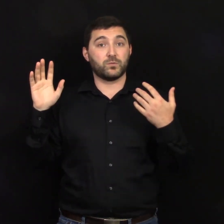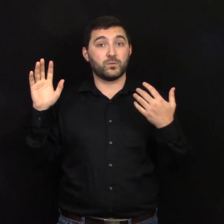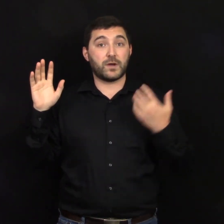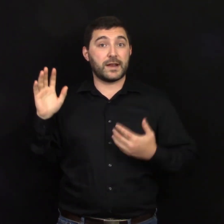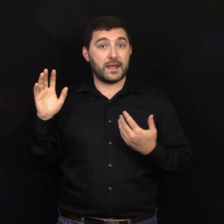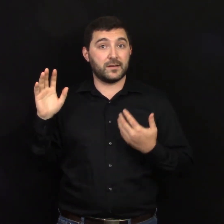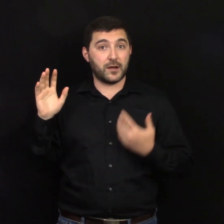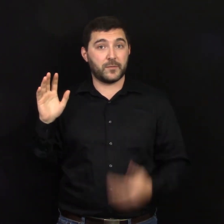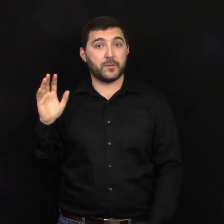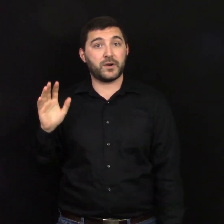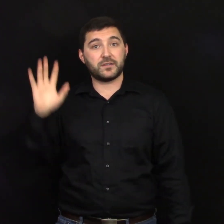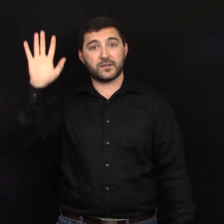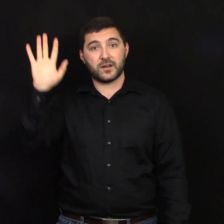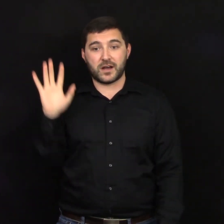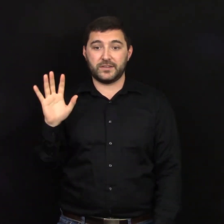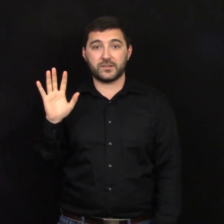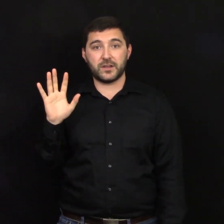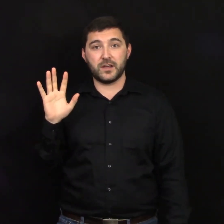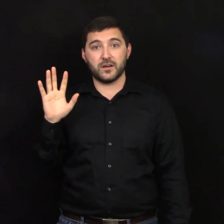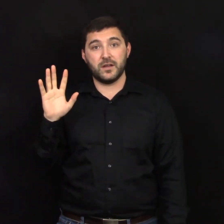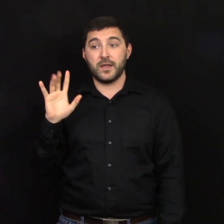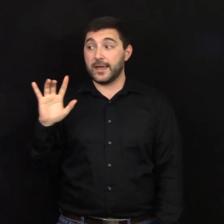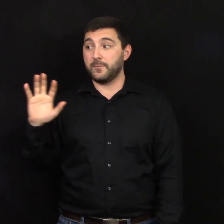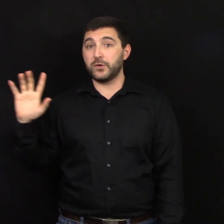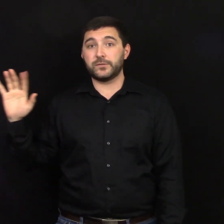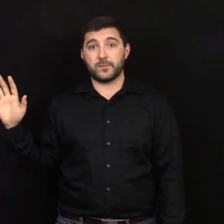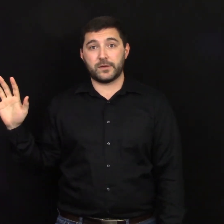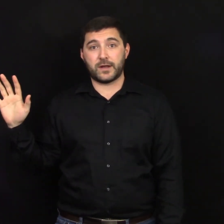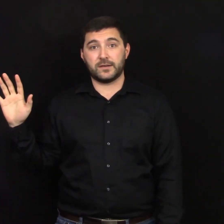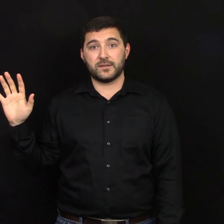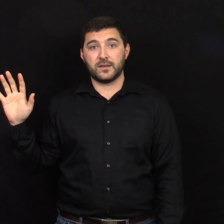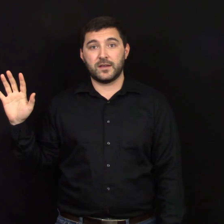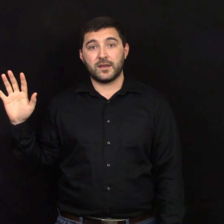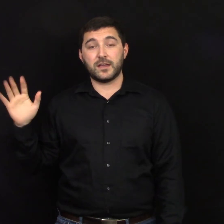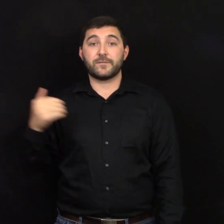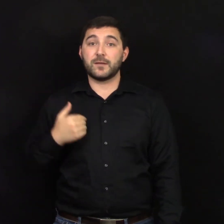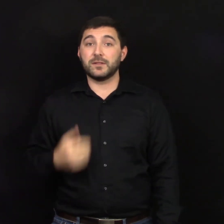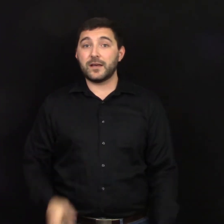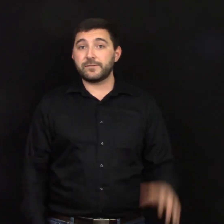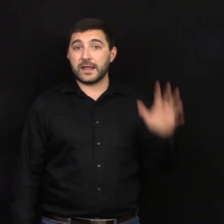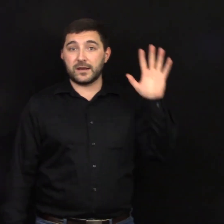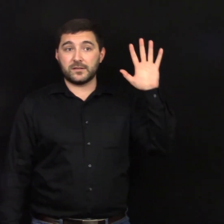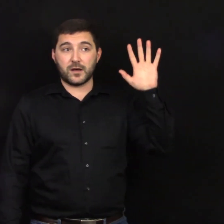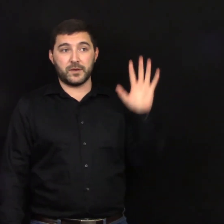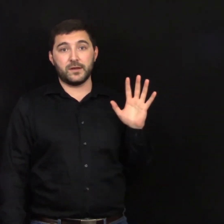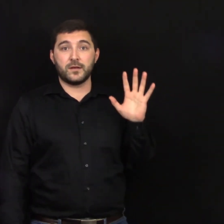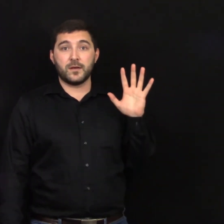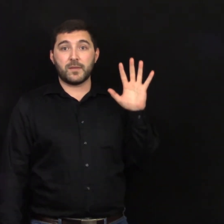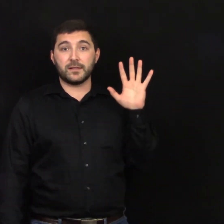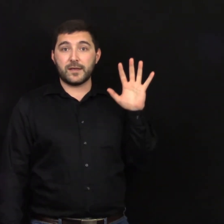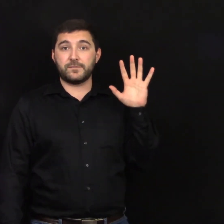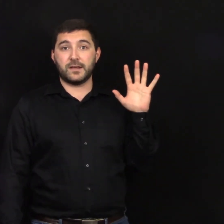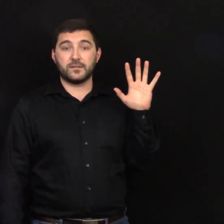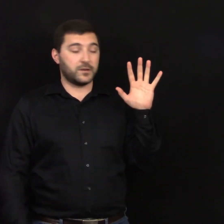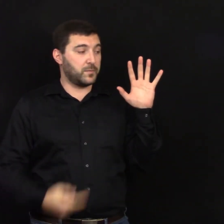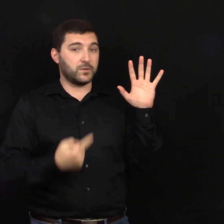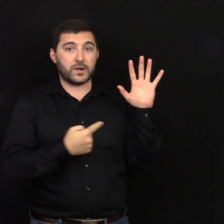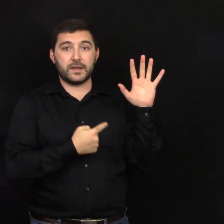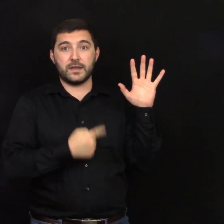right hand dominant person, I start here and move to my right. If I'm left hand dominant, my left hand's going to be right here,